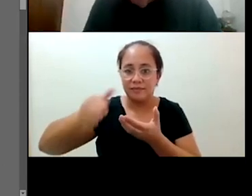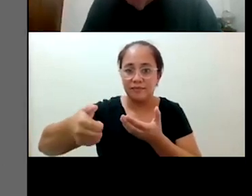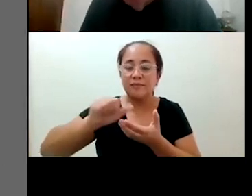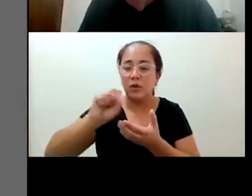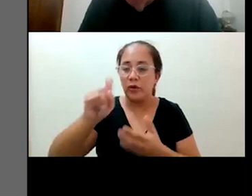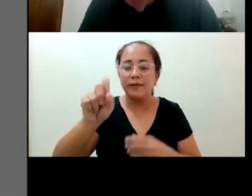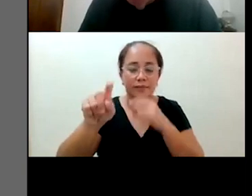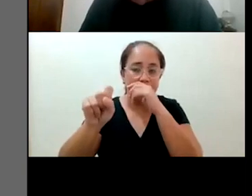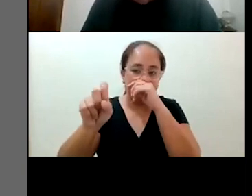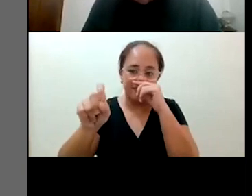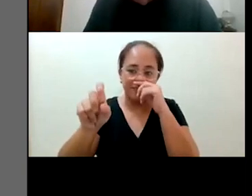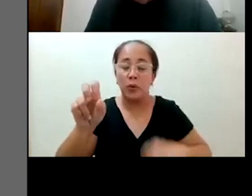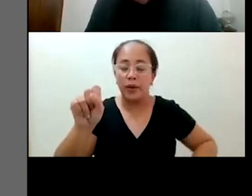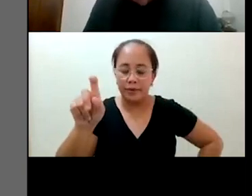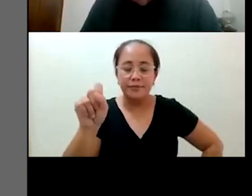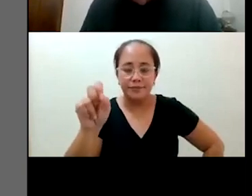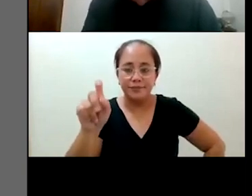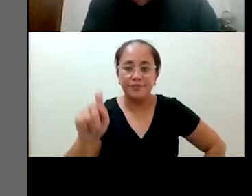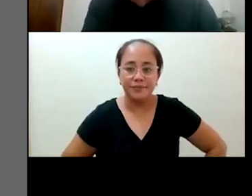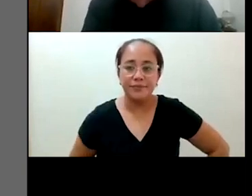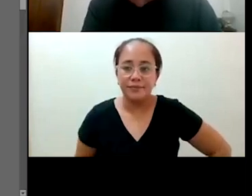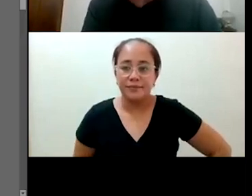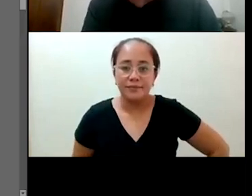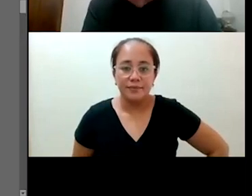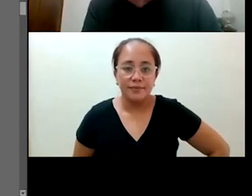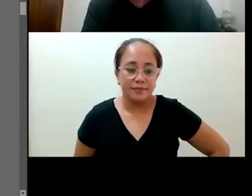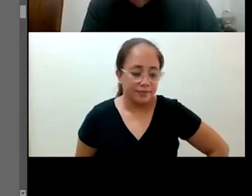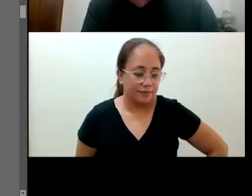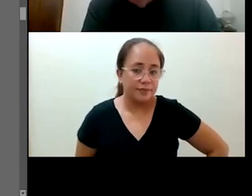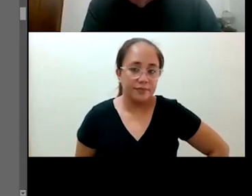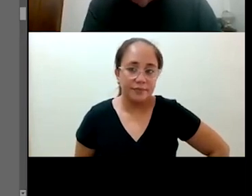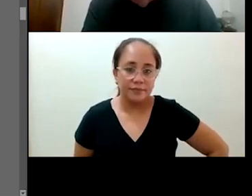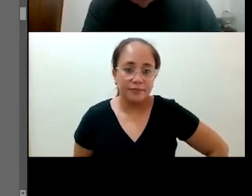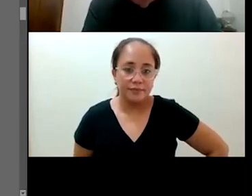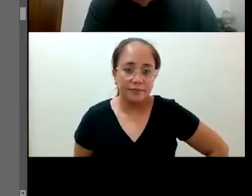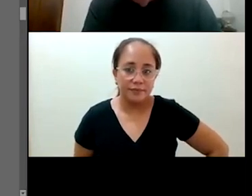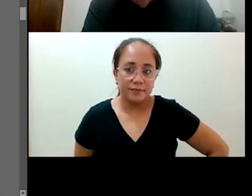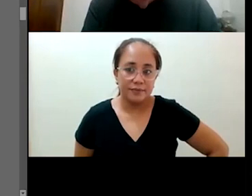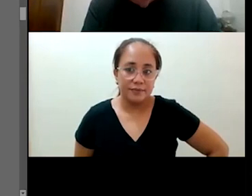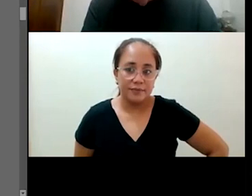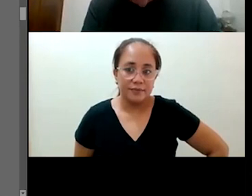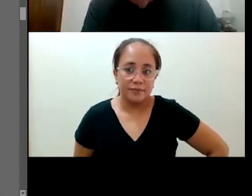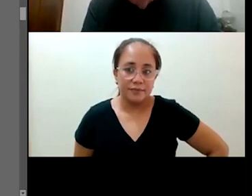sir. Okay. Then that's fine. That's orange. Yeah.